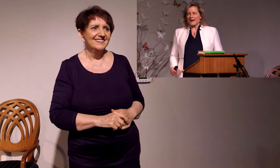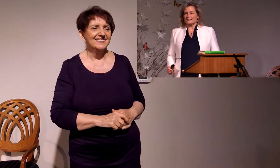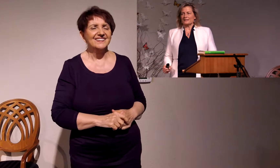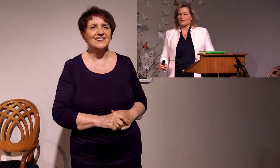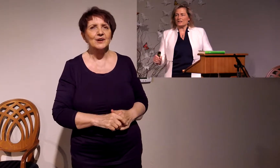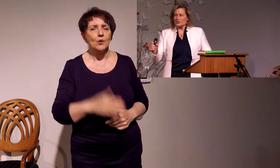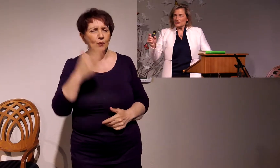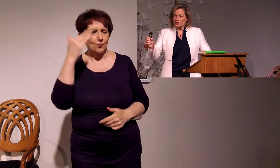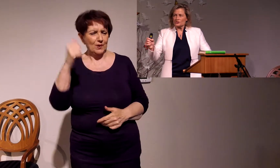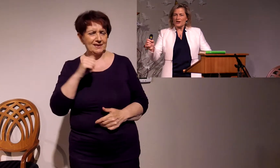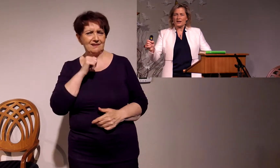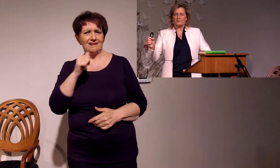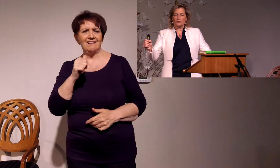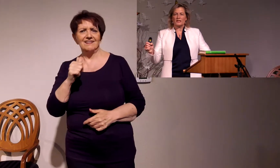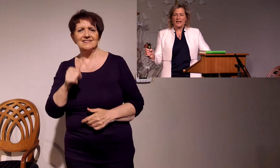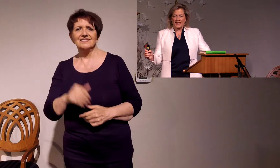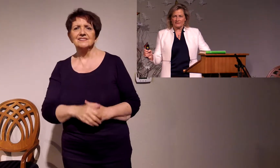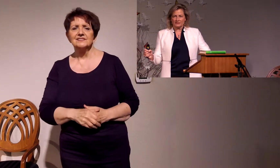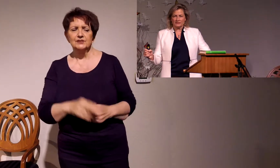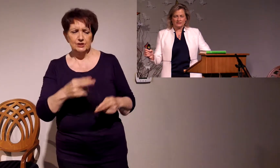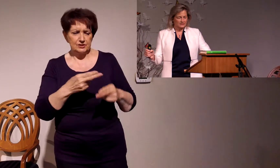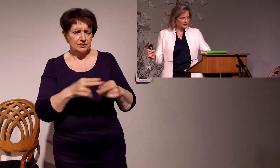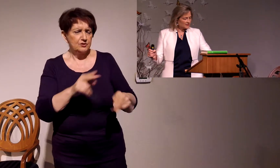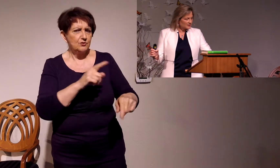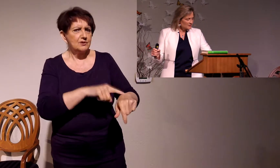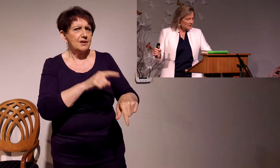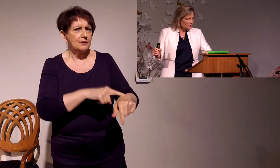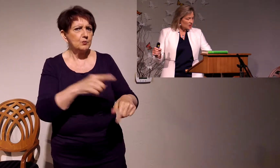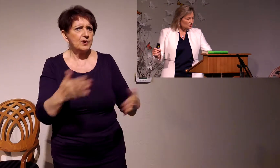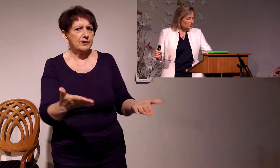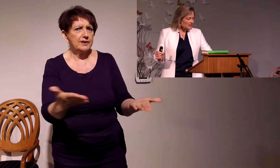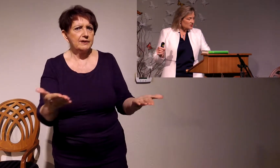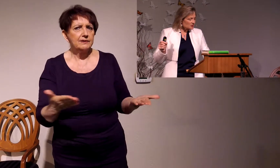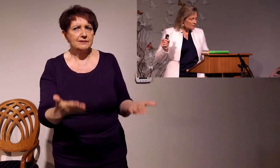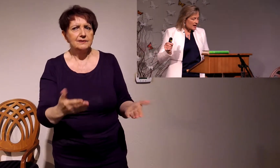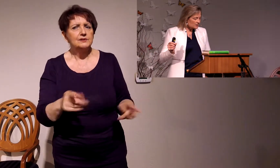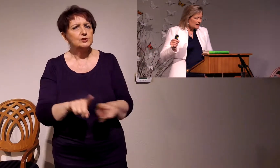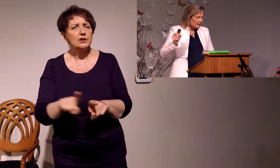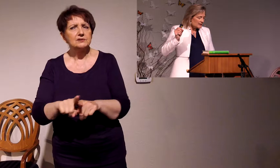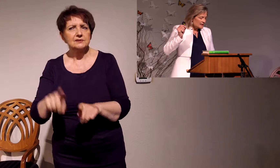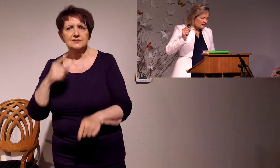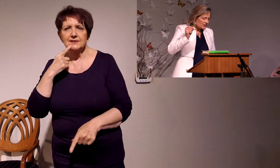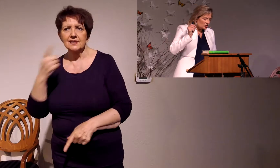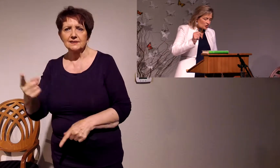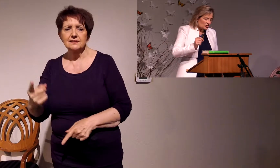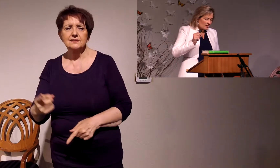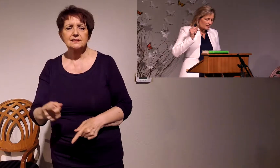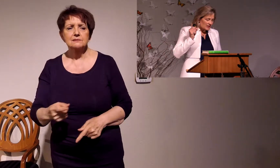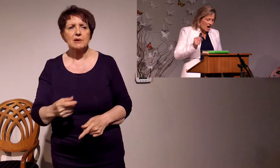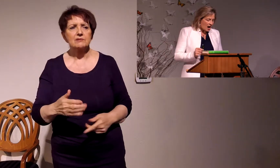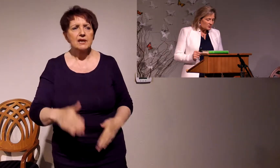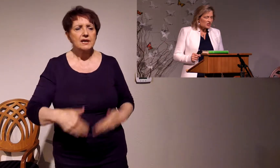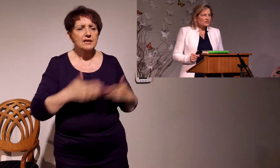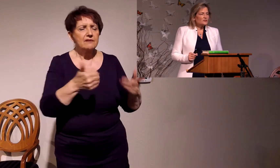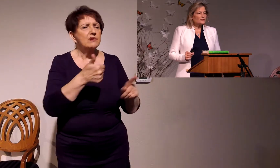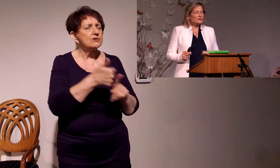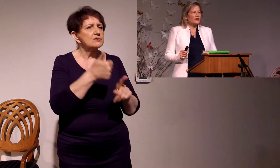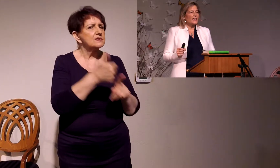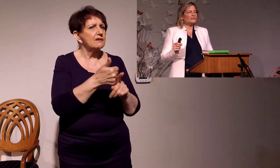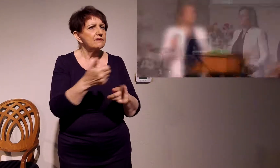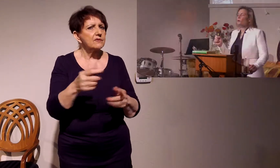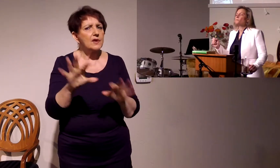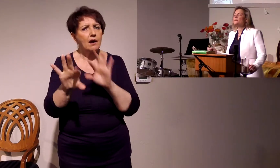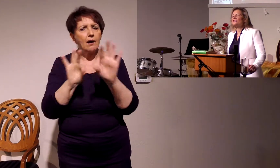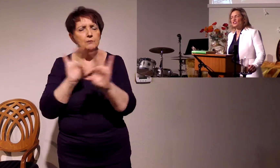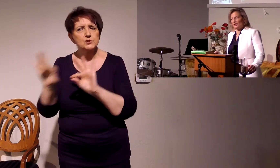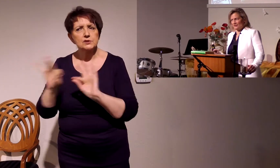why not on this short time that we have? She also says it's about giving yourself the options